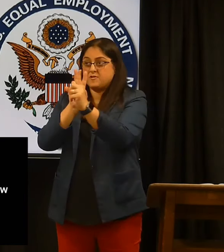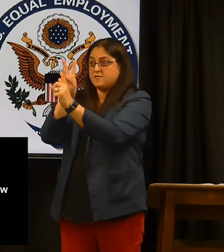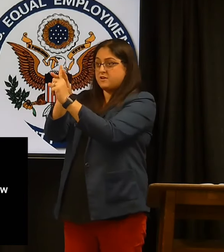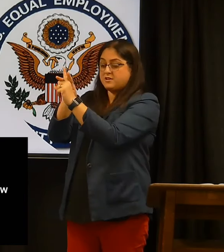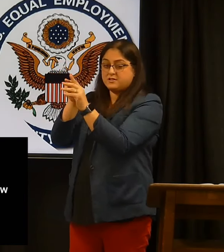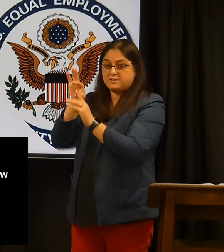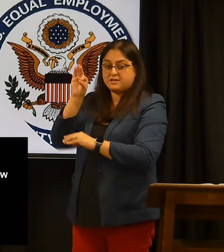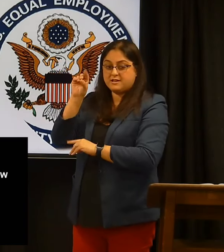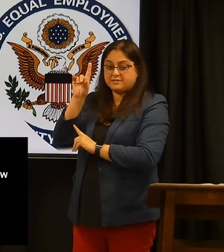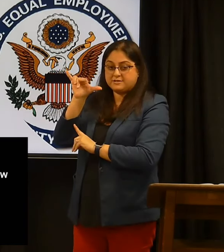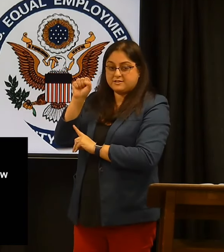file.